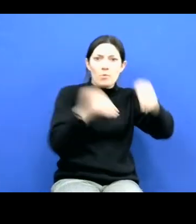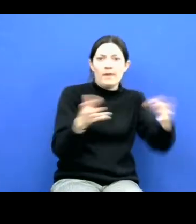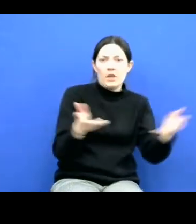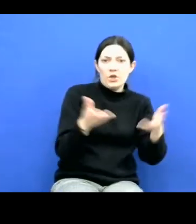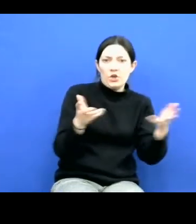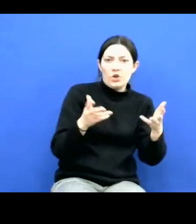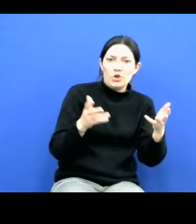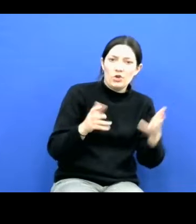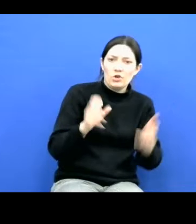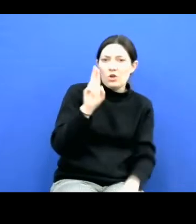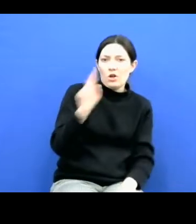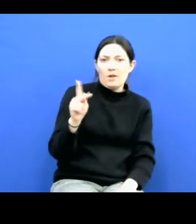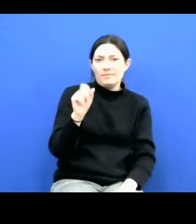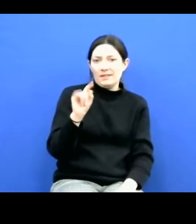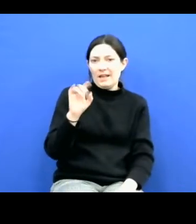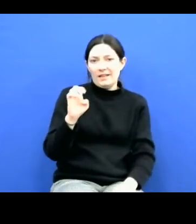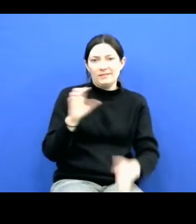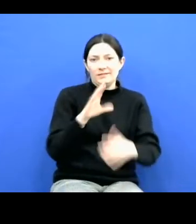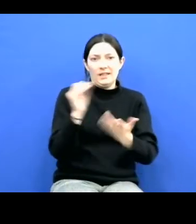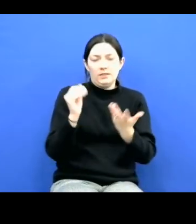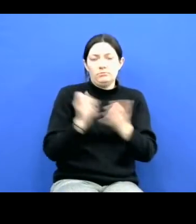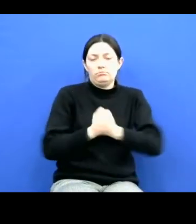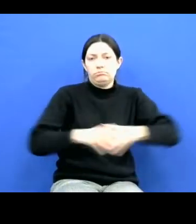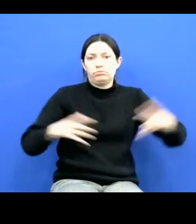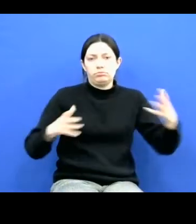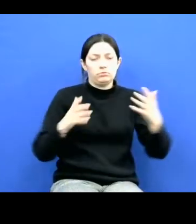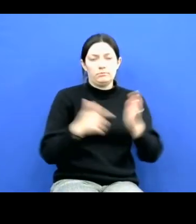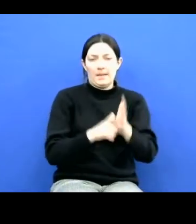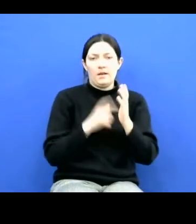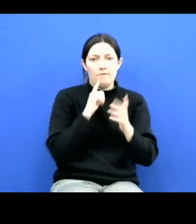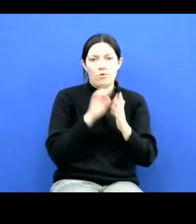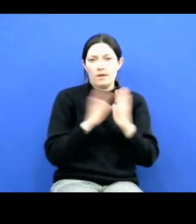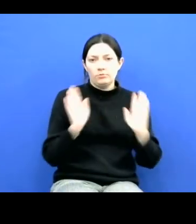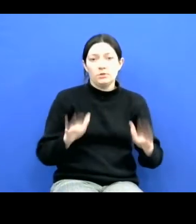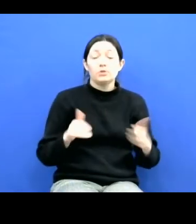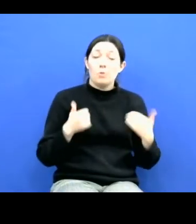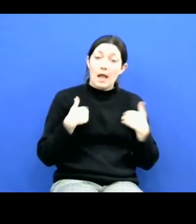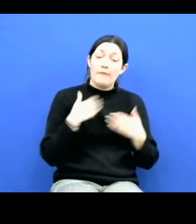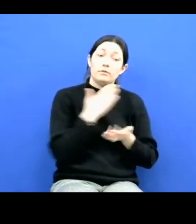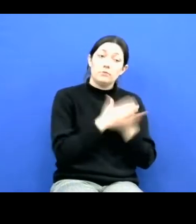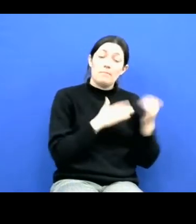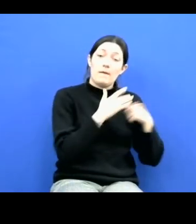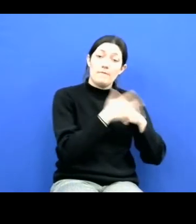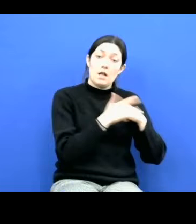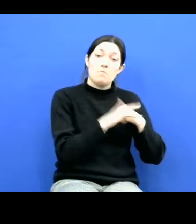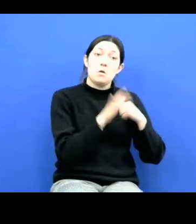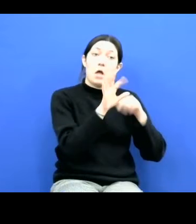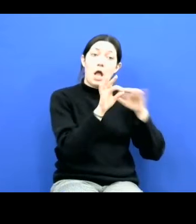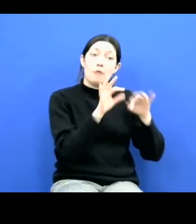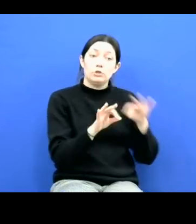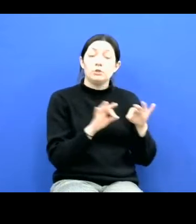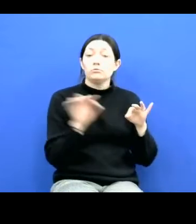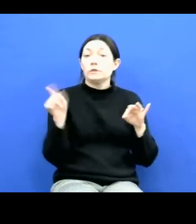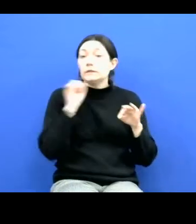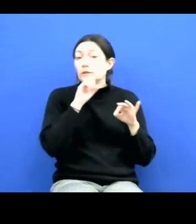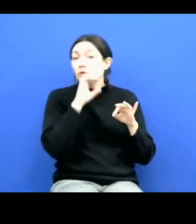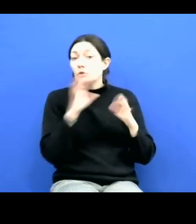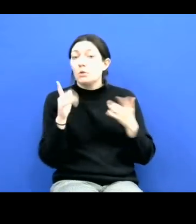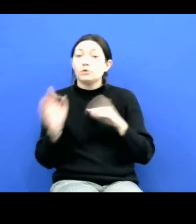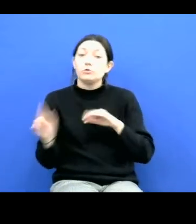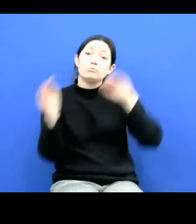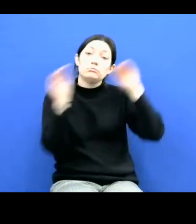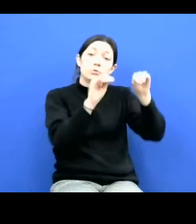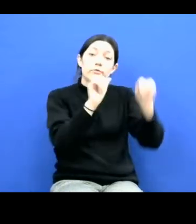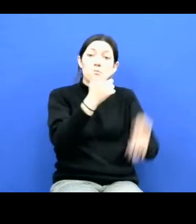there is a demand for housing. So having some nice options available, especially as seniors look to downsize and move to